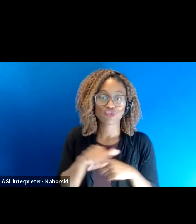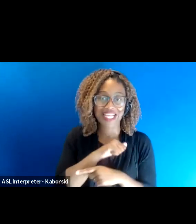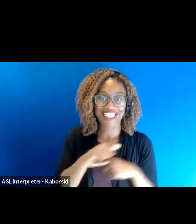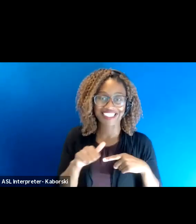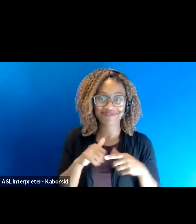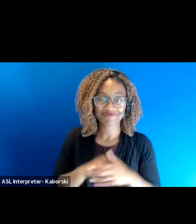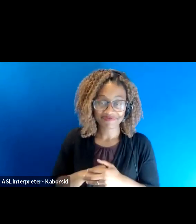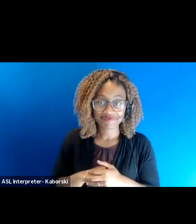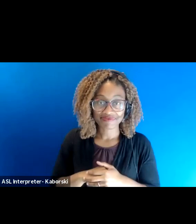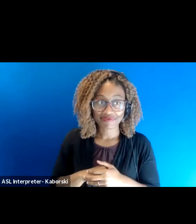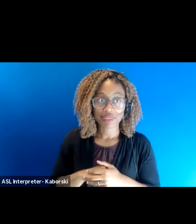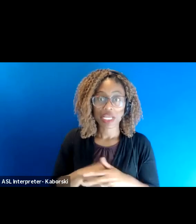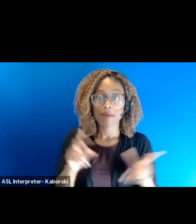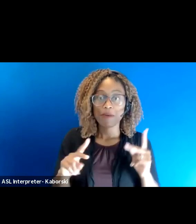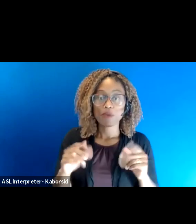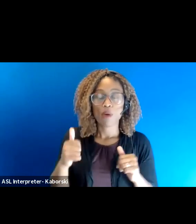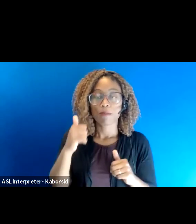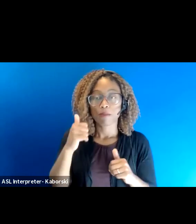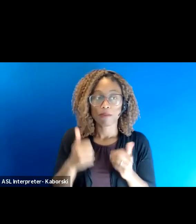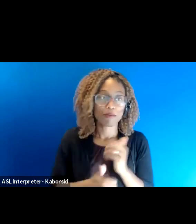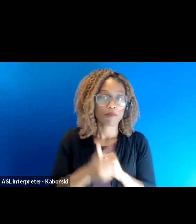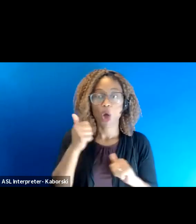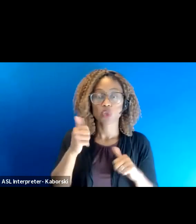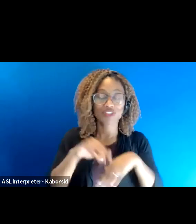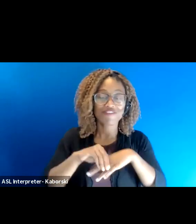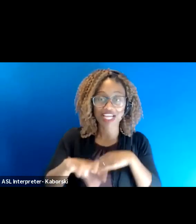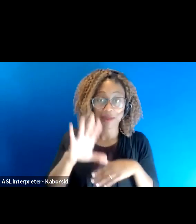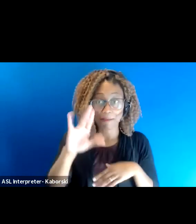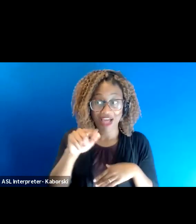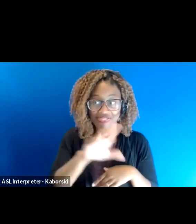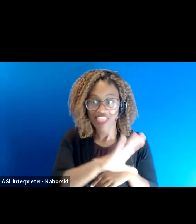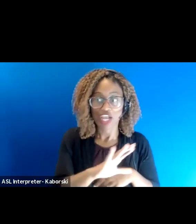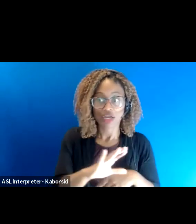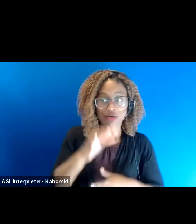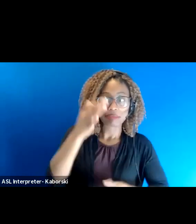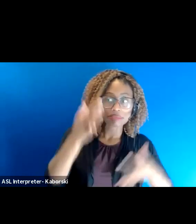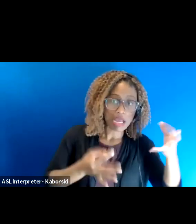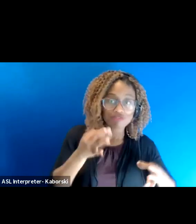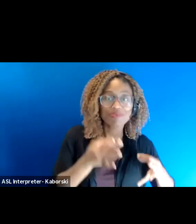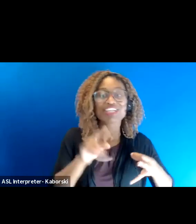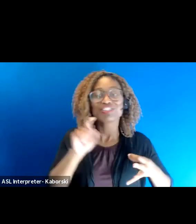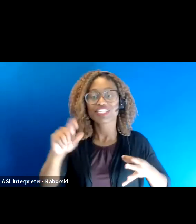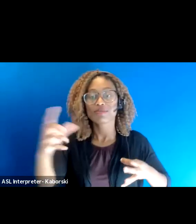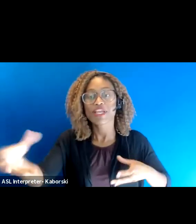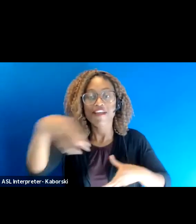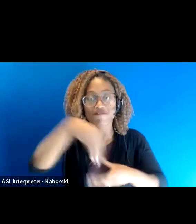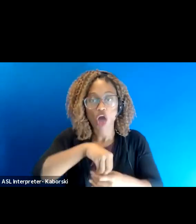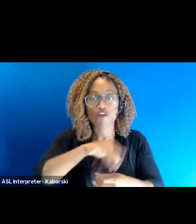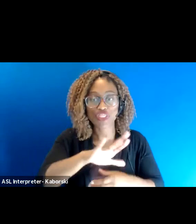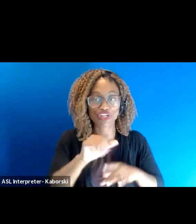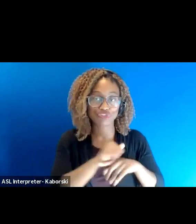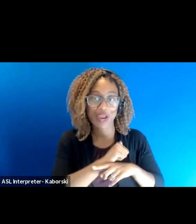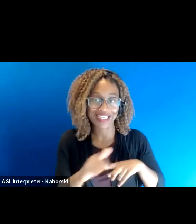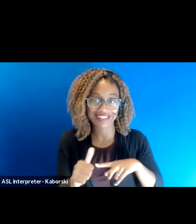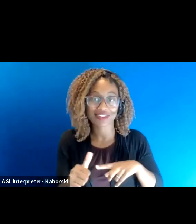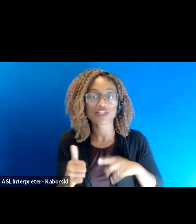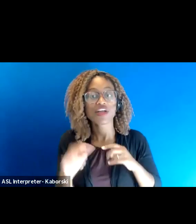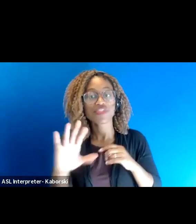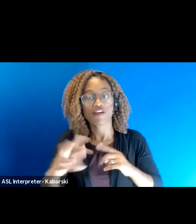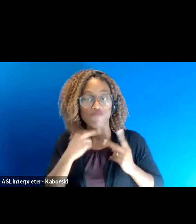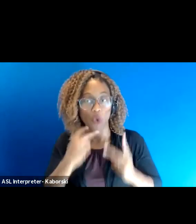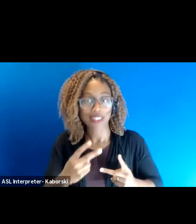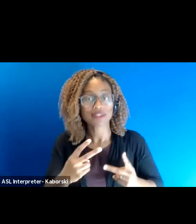the people most affected has to be part of the investment, and they have to be part of the solution.